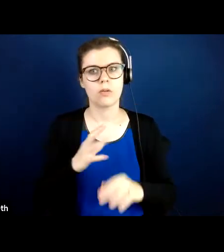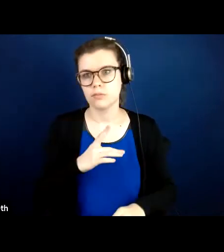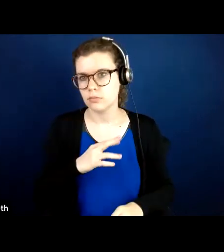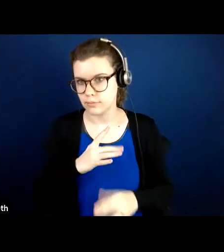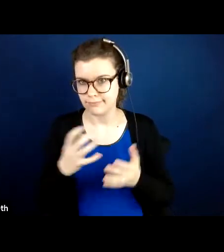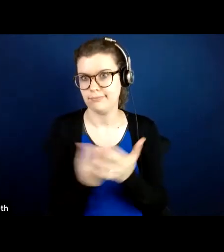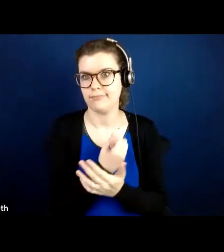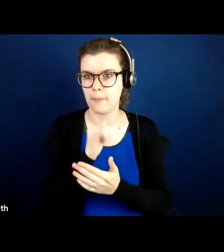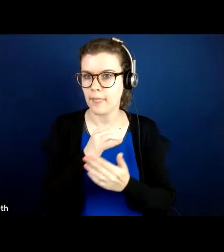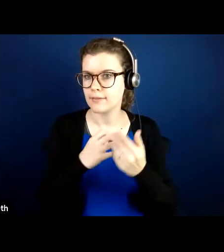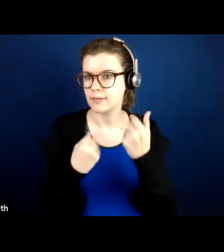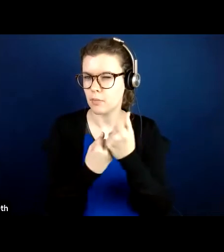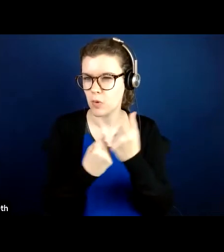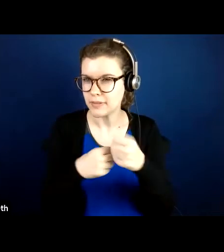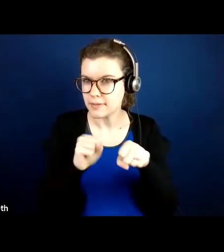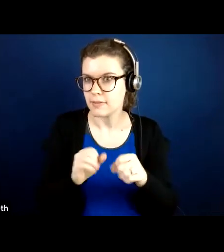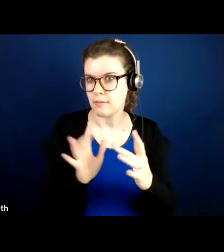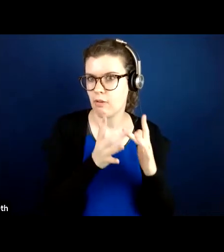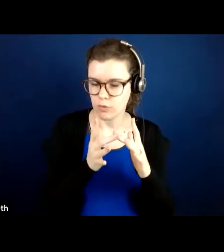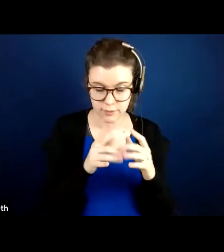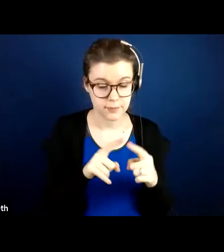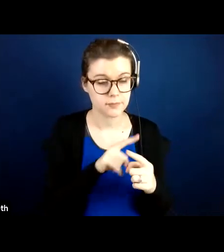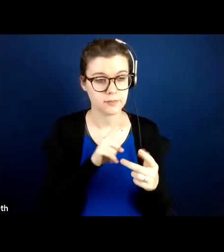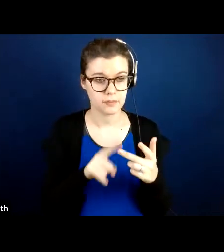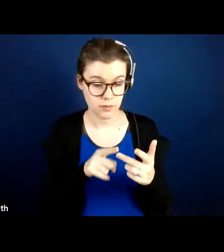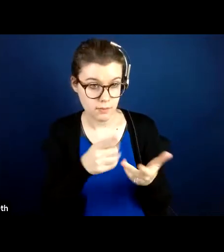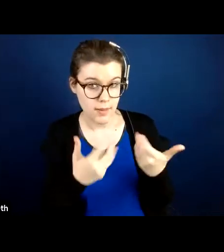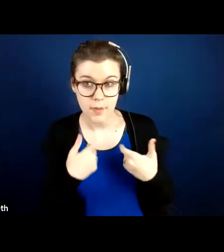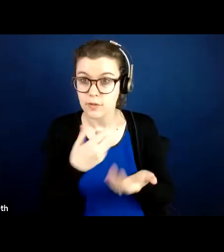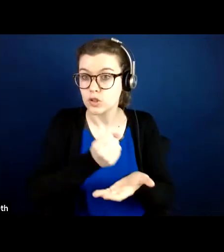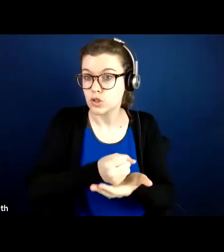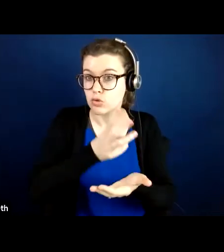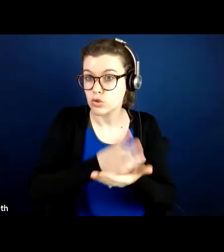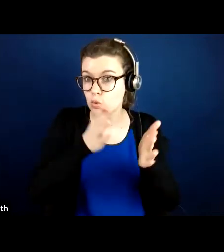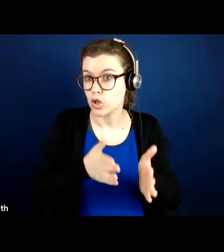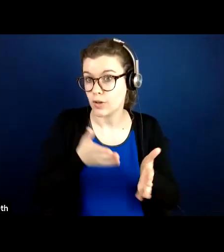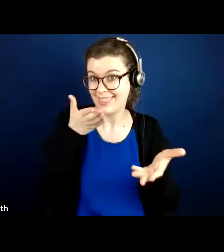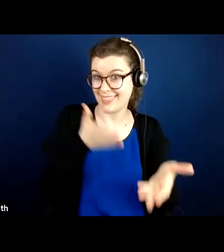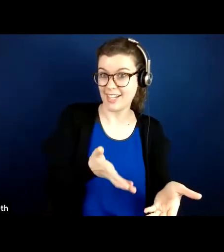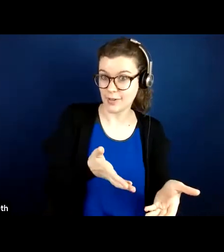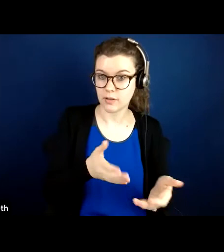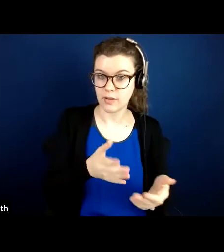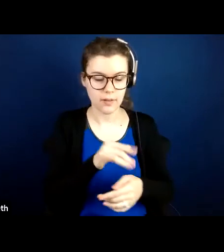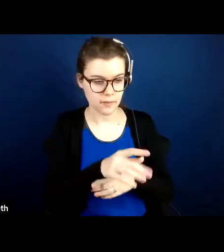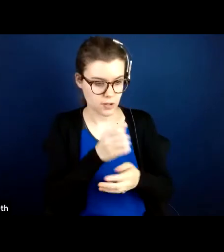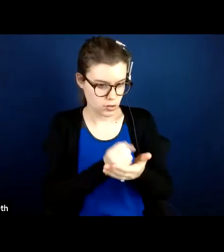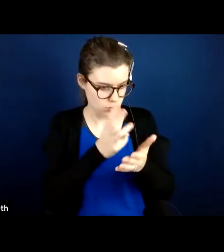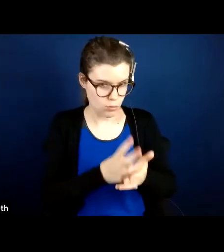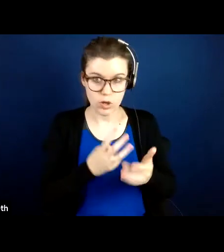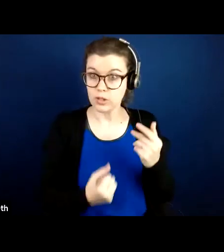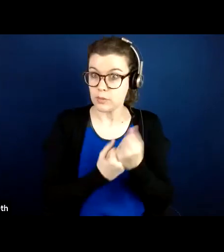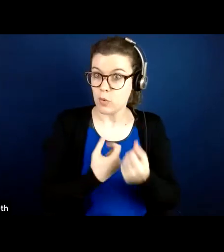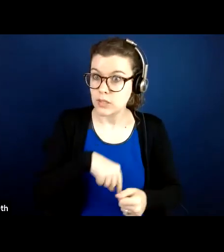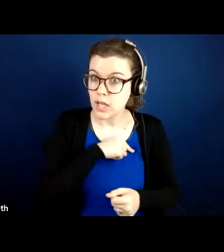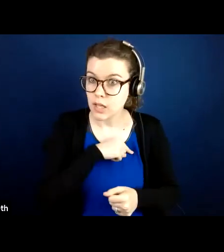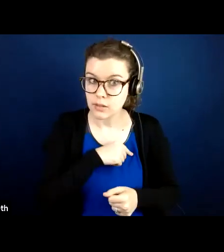helpful. Also, the social worker at the facility, if the social worker is on our side and in our pocket, they